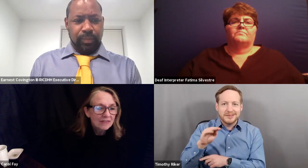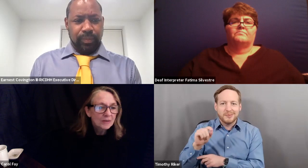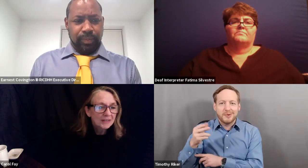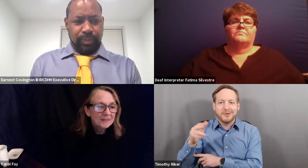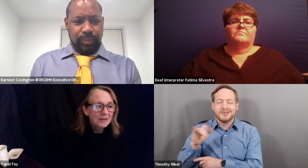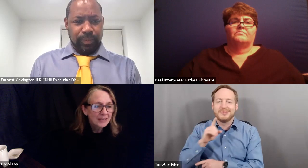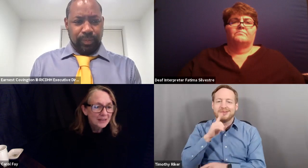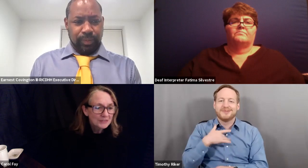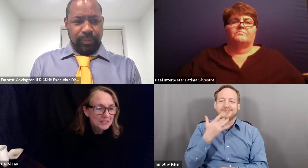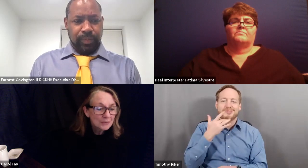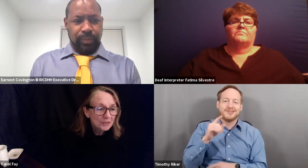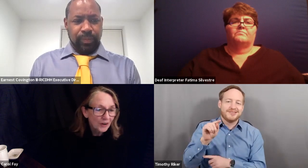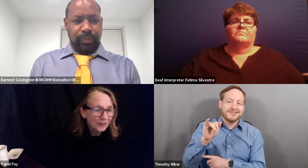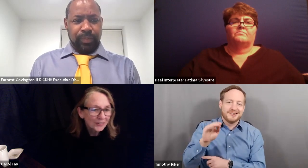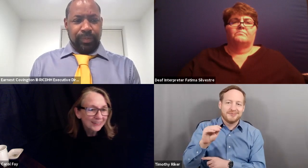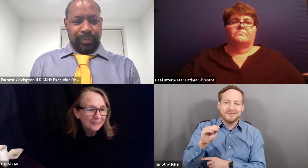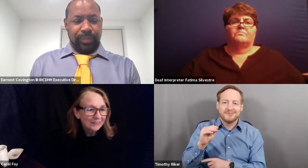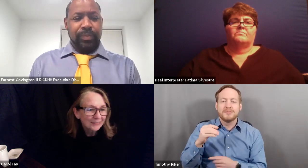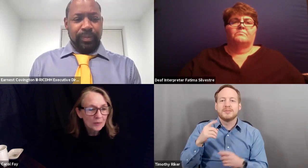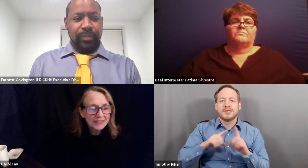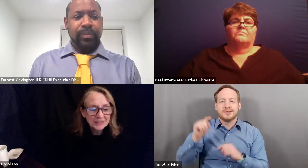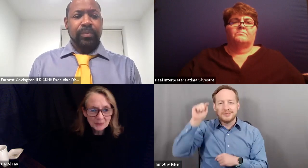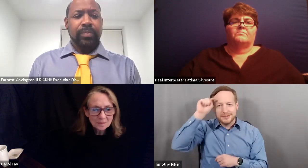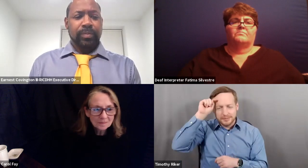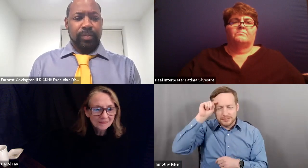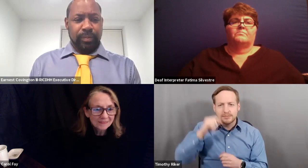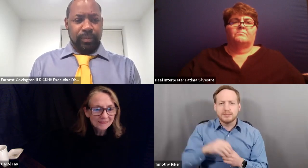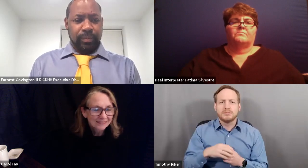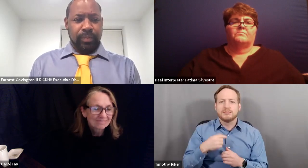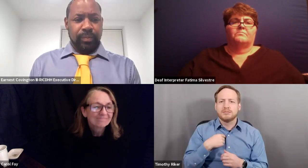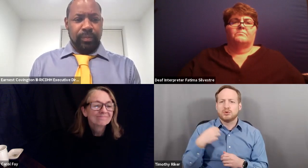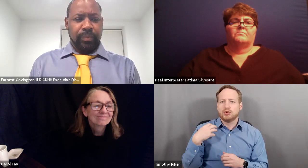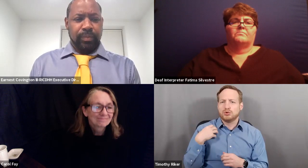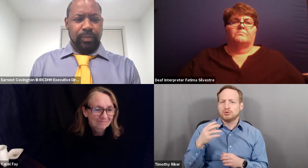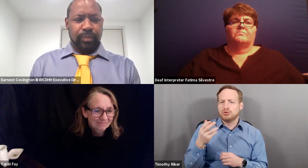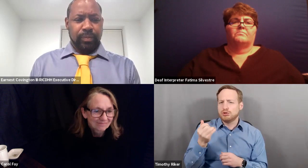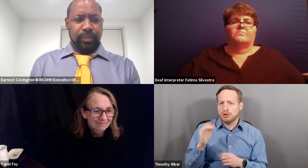Hi, everybody. My name is Timothy Riker, but I go by Tim.